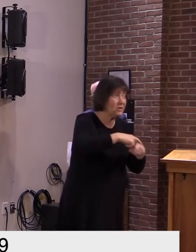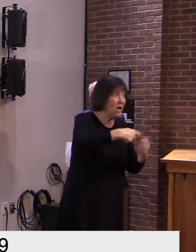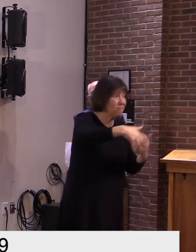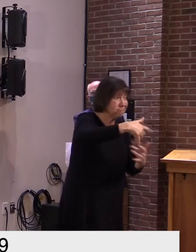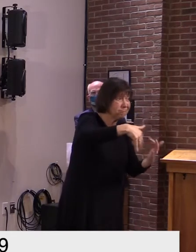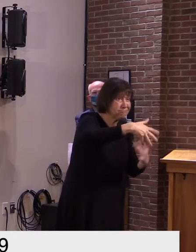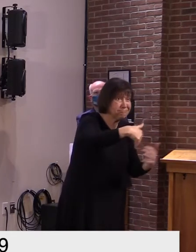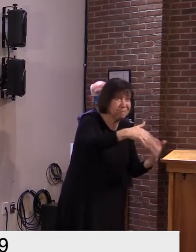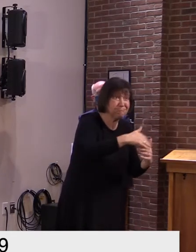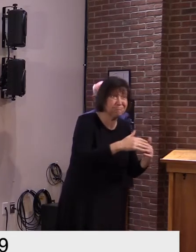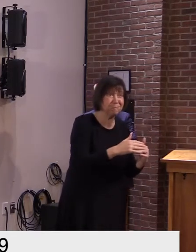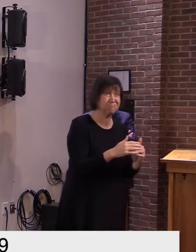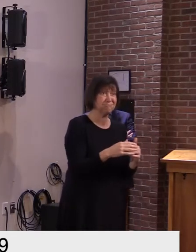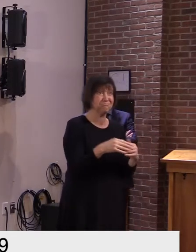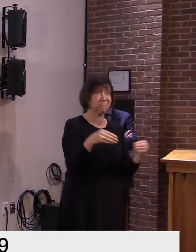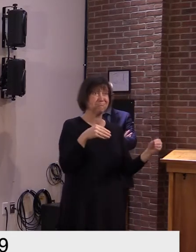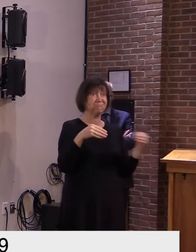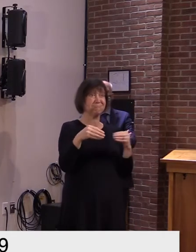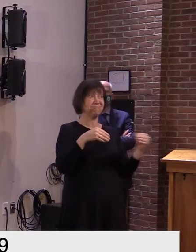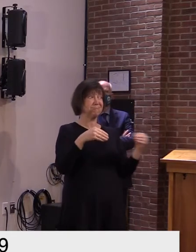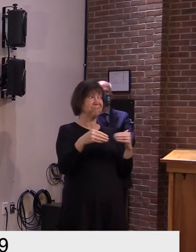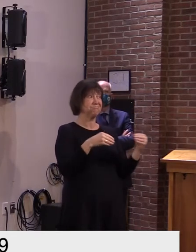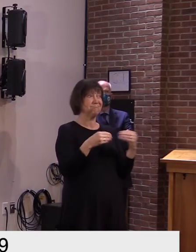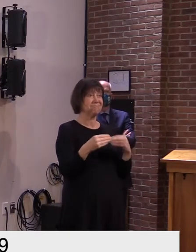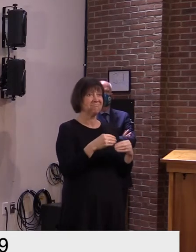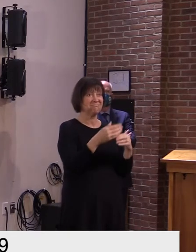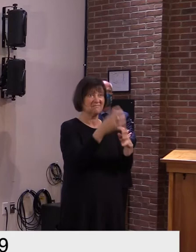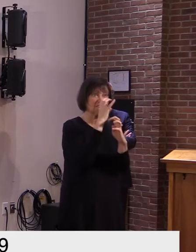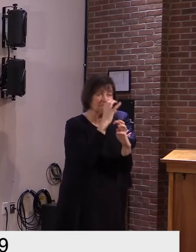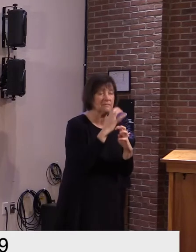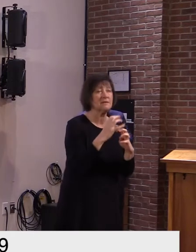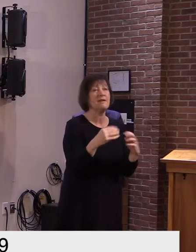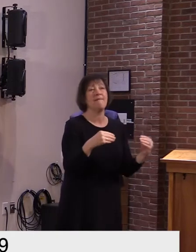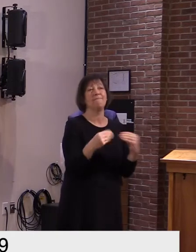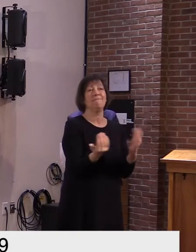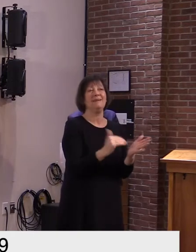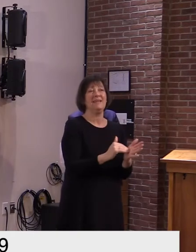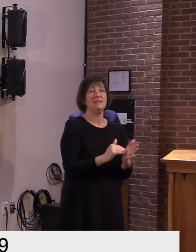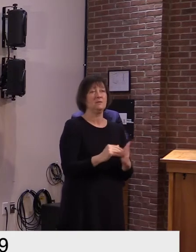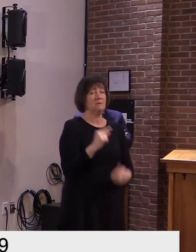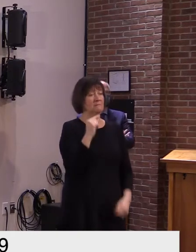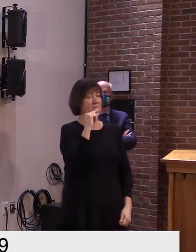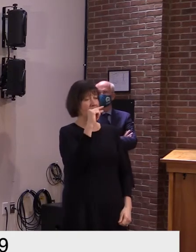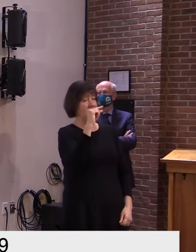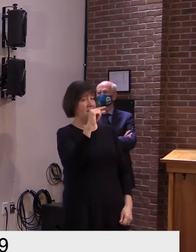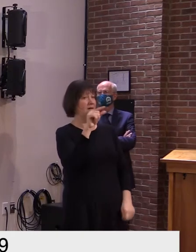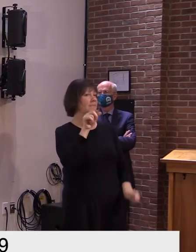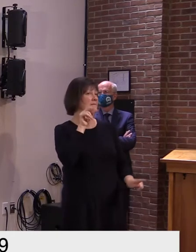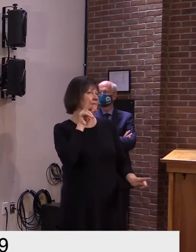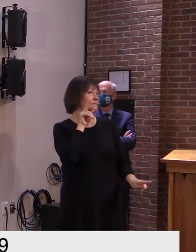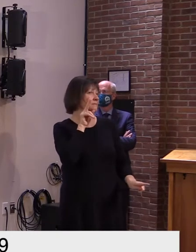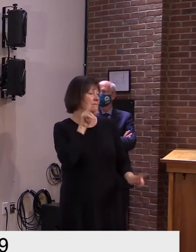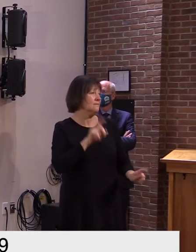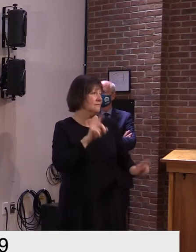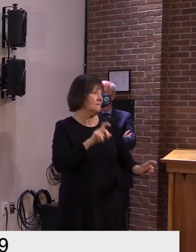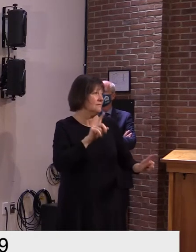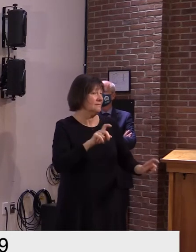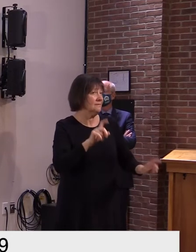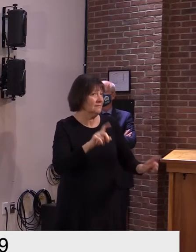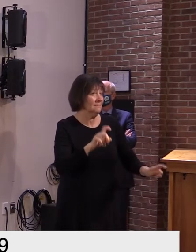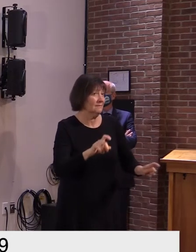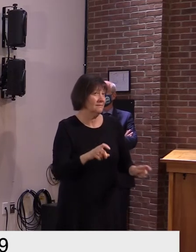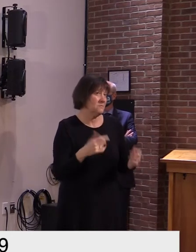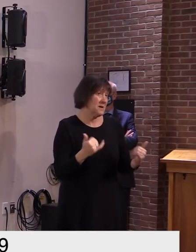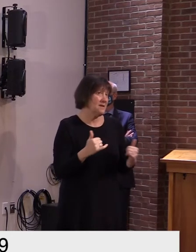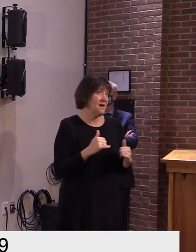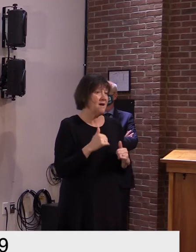thought we could start mitigating our way back out of this. So one small, very, very small step at a time to